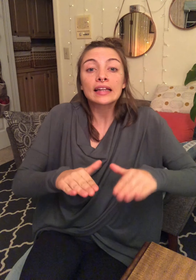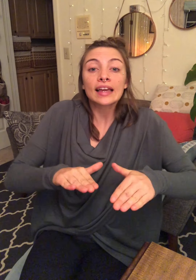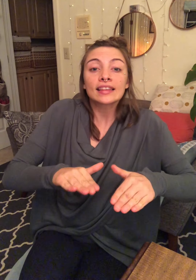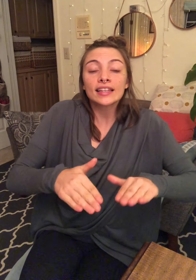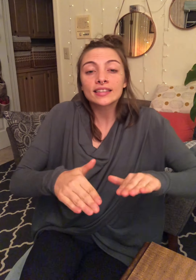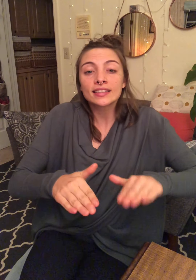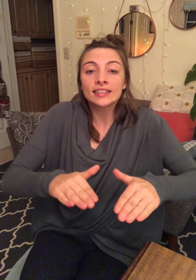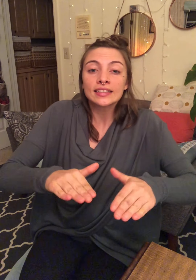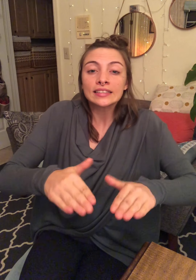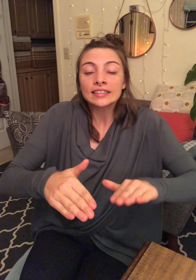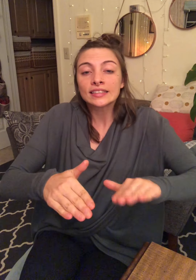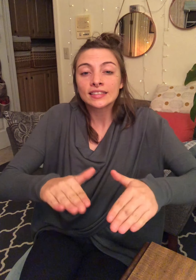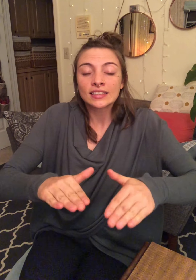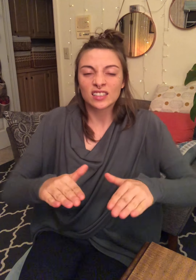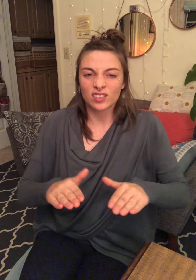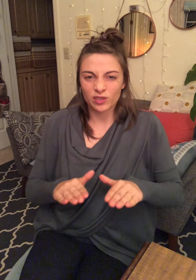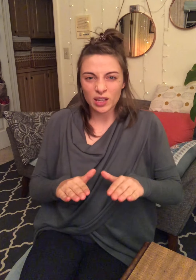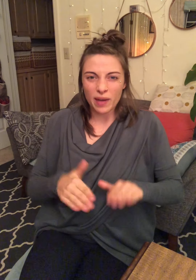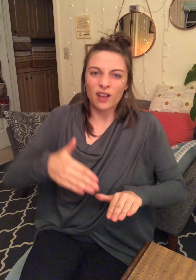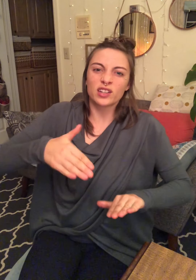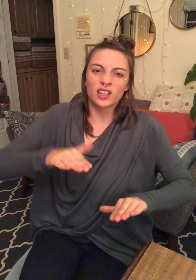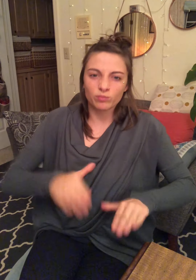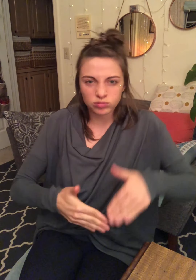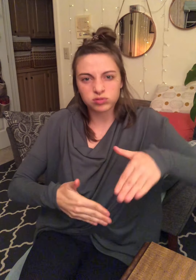this. If they're really pounding,